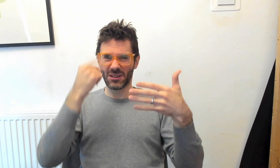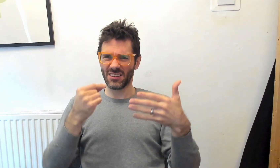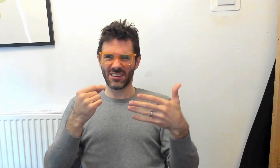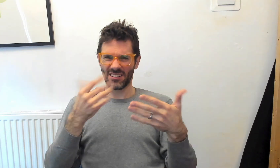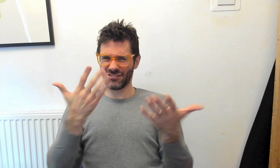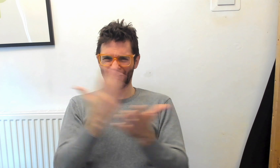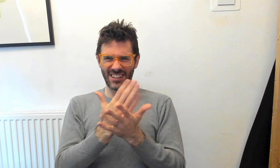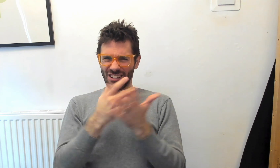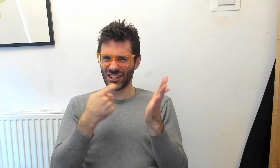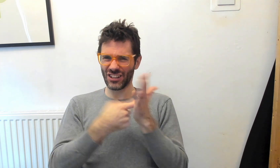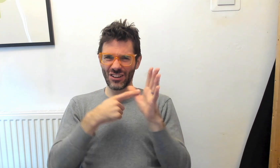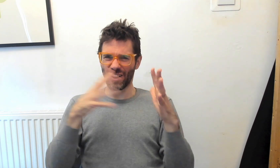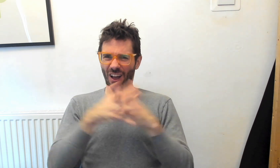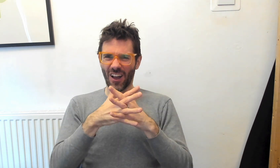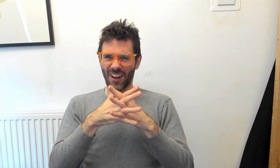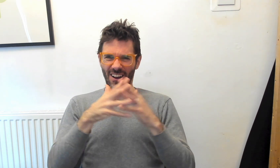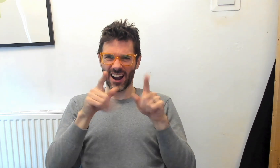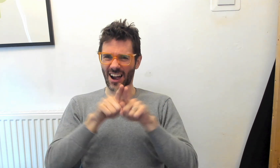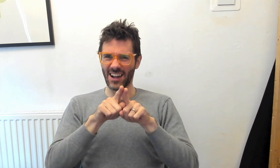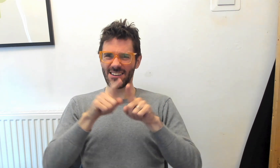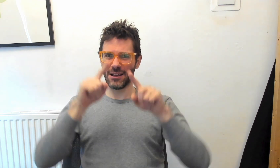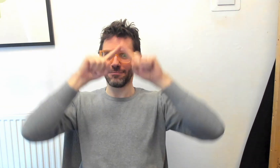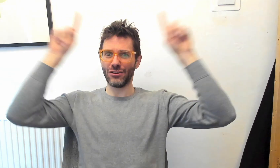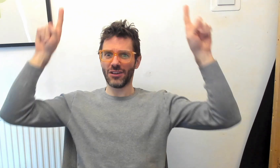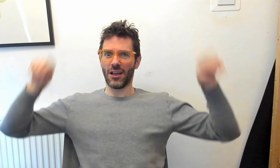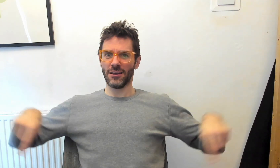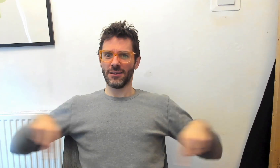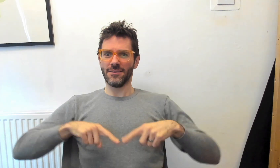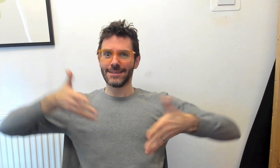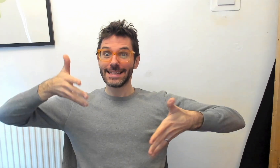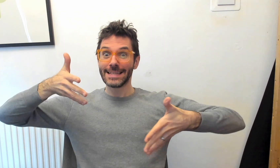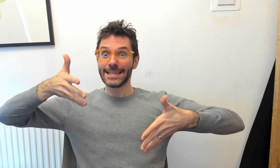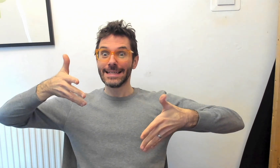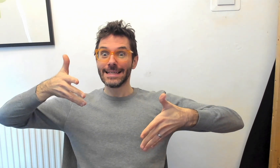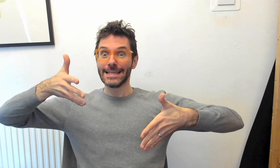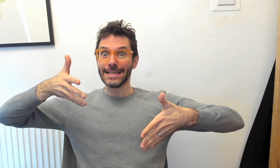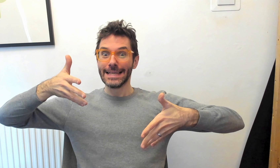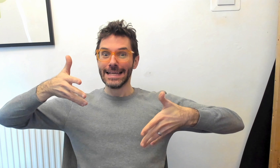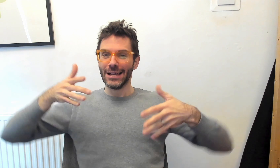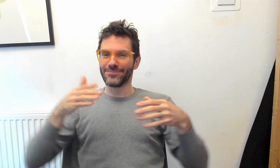The inputs could be something very raw, such as a static image of a sign,